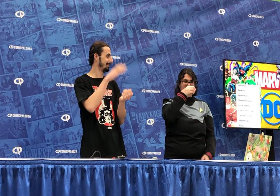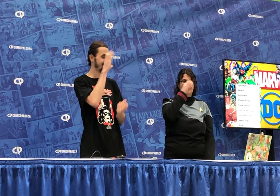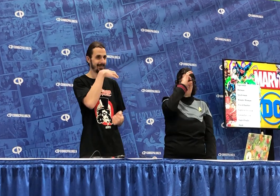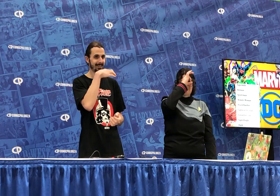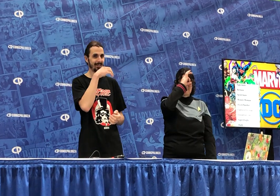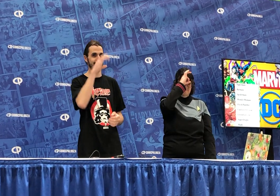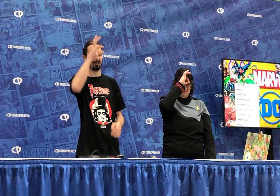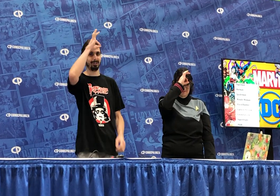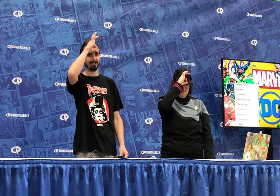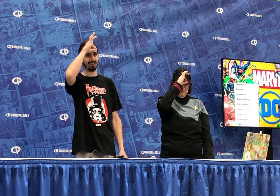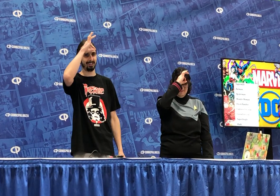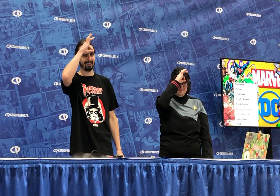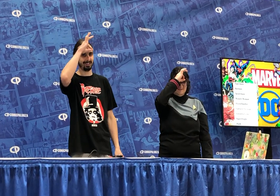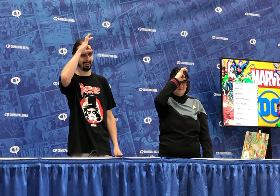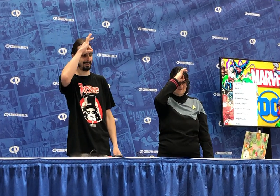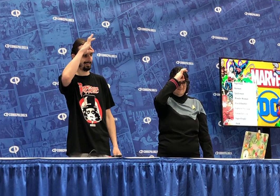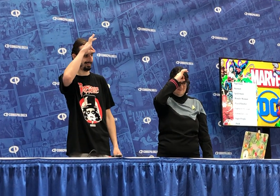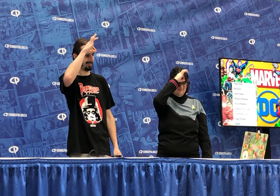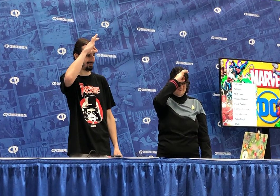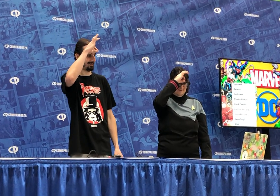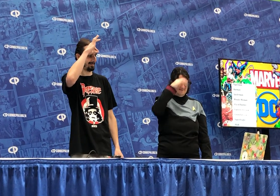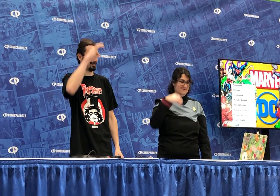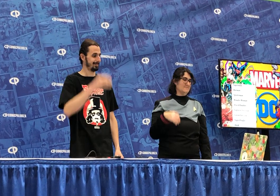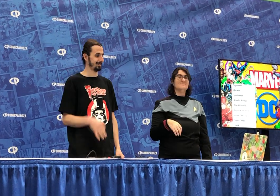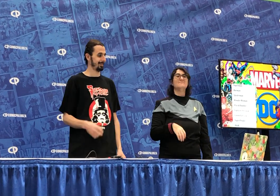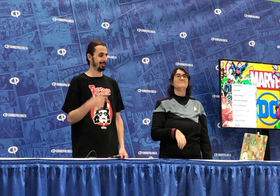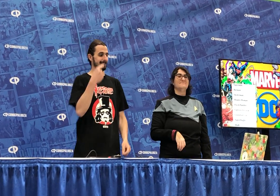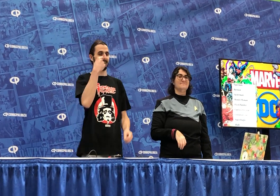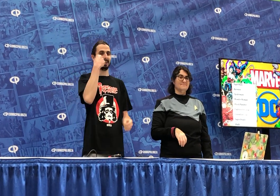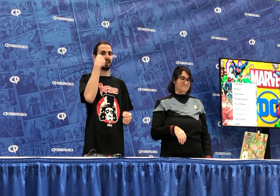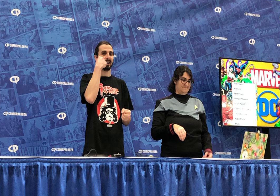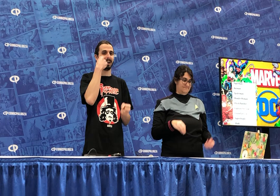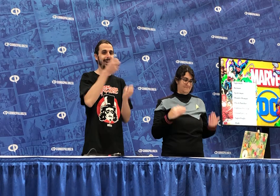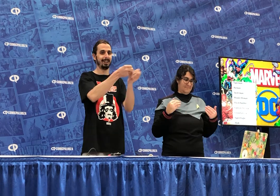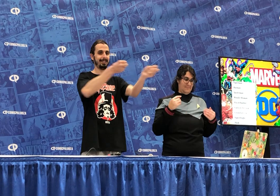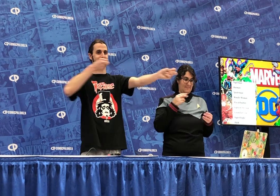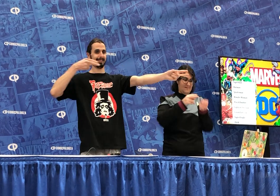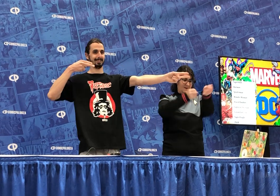Doctor Strange, or again, you can show the third eye on the forehead. Hawkeye.